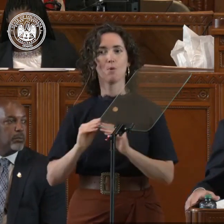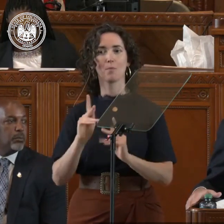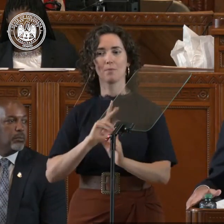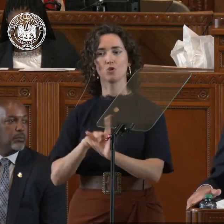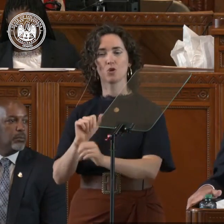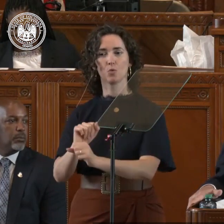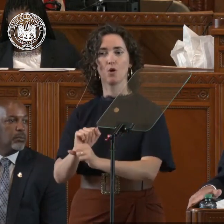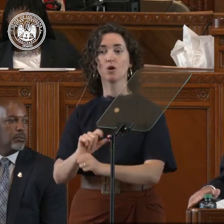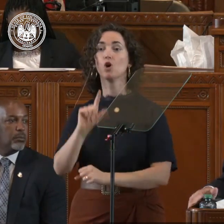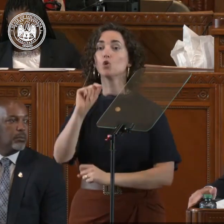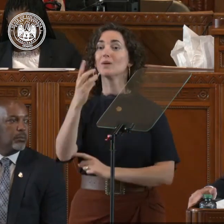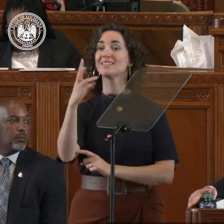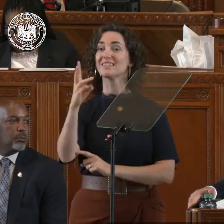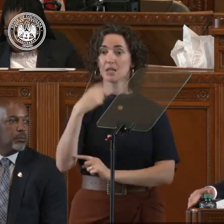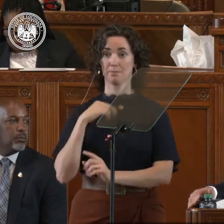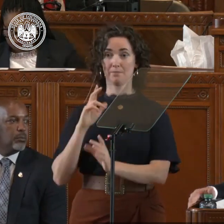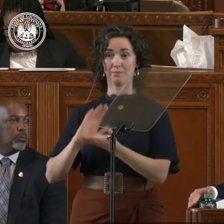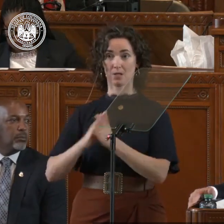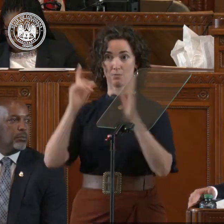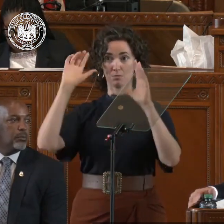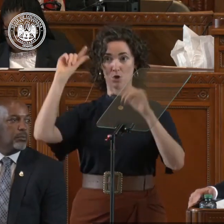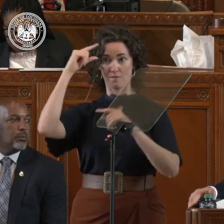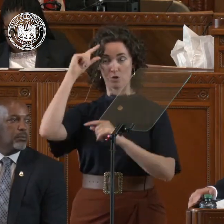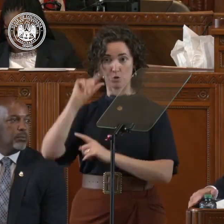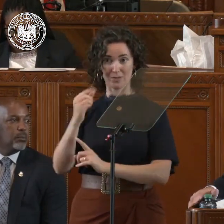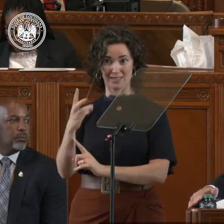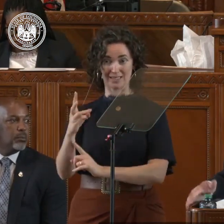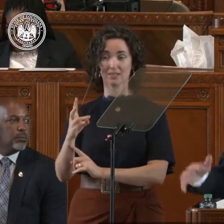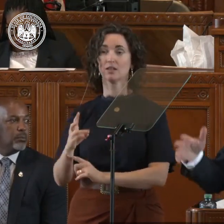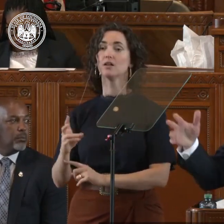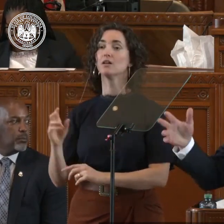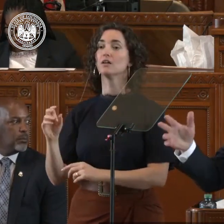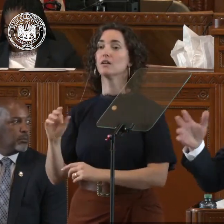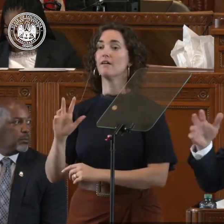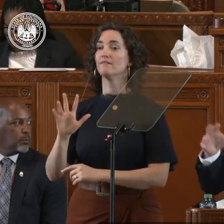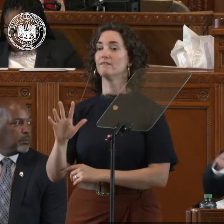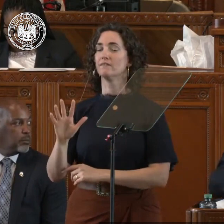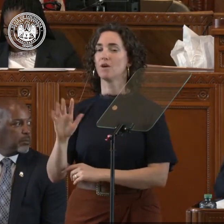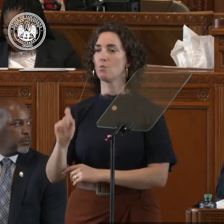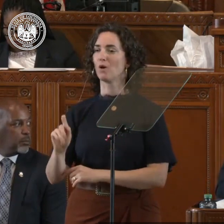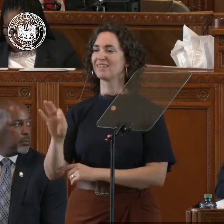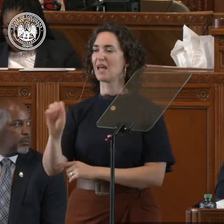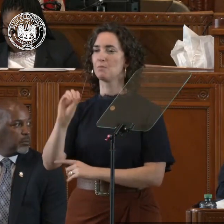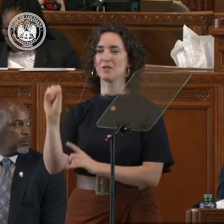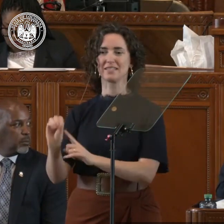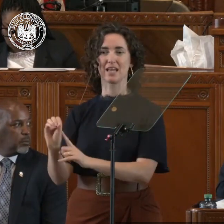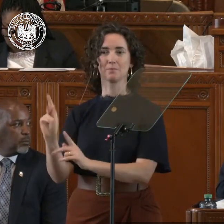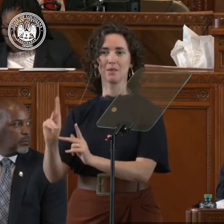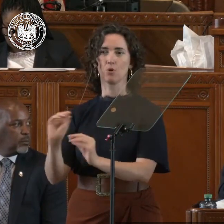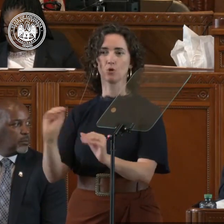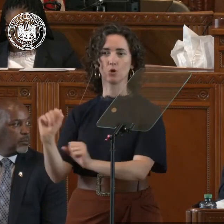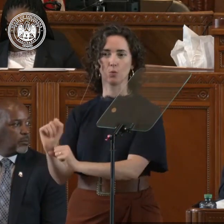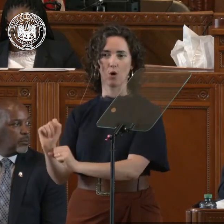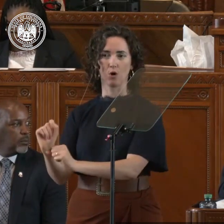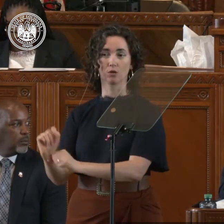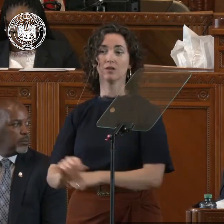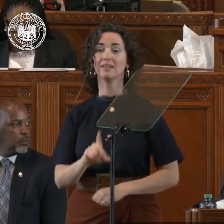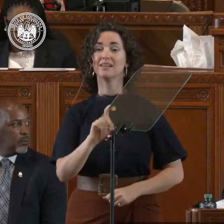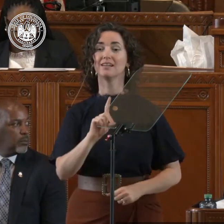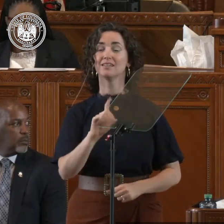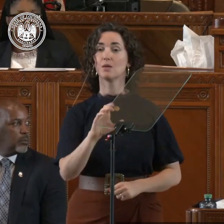office, Louisiana's unemployment rate was 5.9%. At the height of the COVID-19 pandemic in December of 2020, it